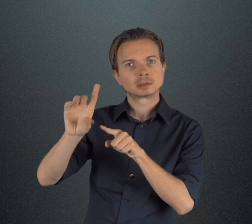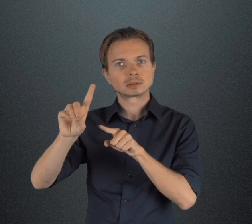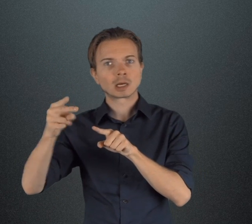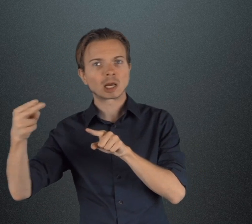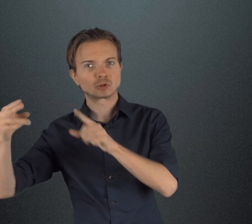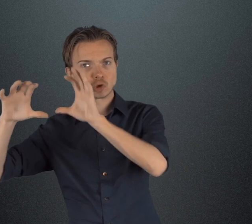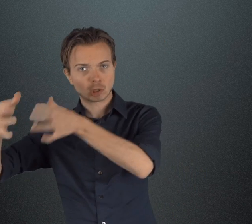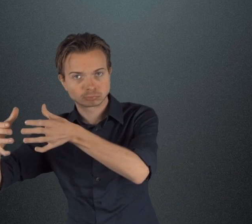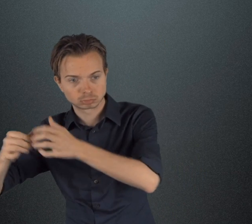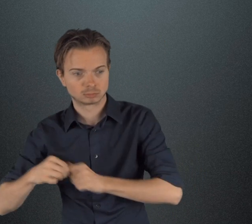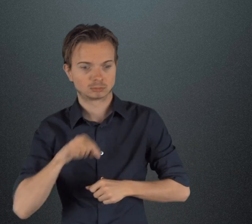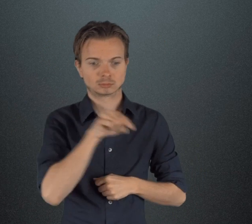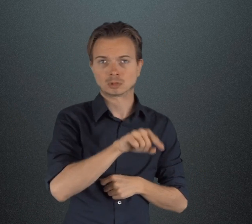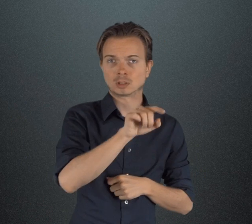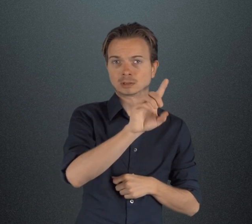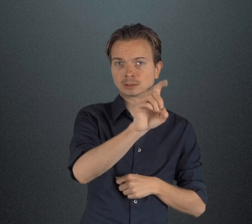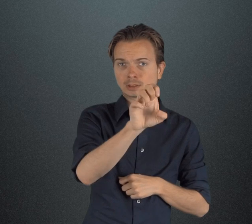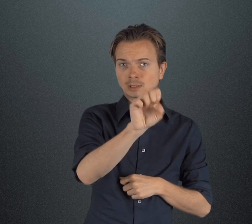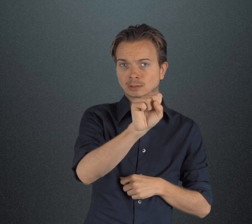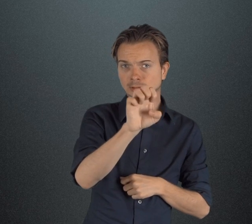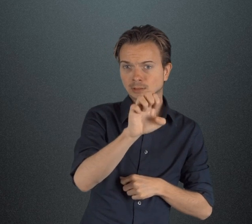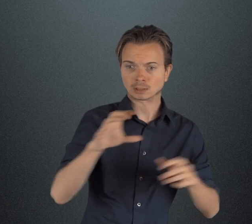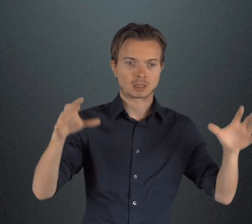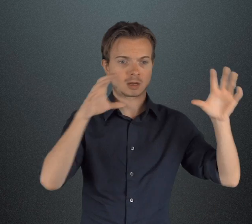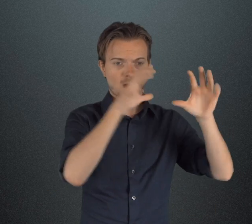tested for proficiency in sign language.